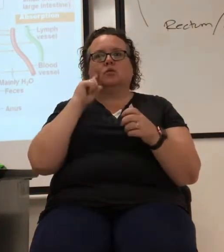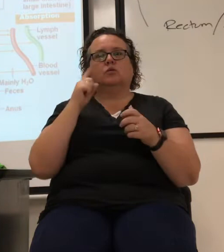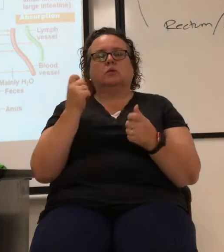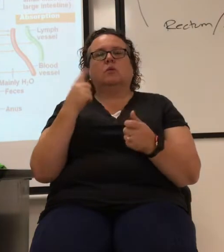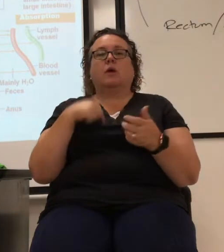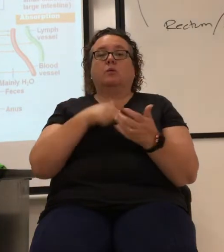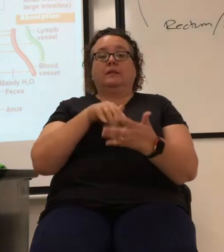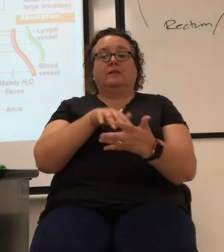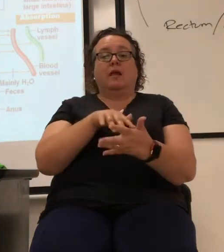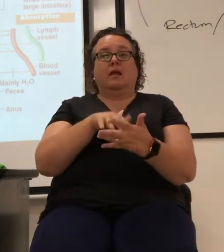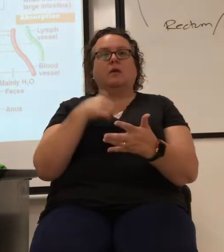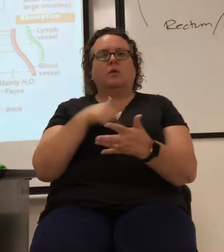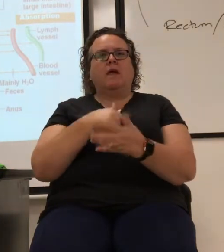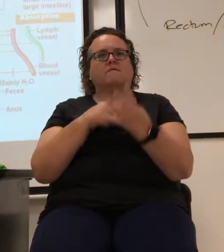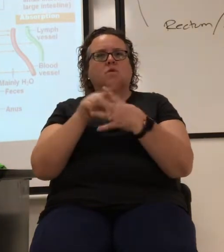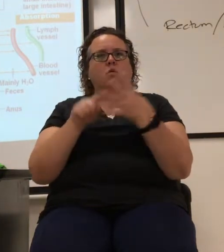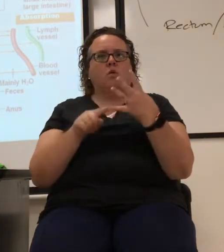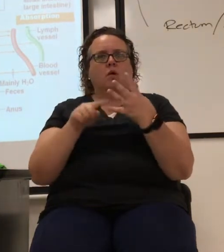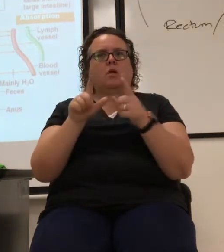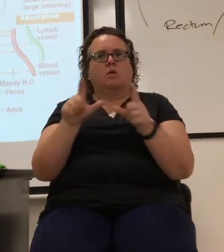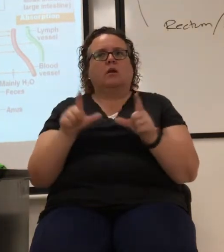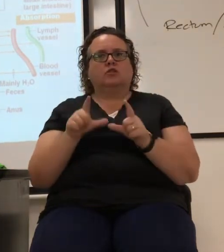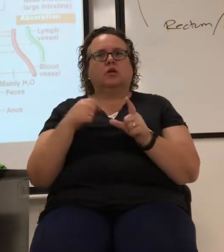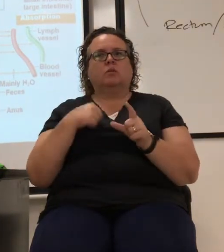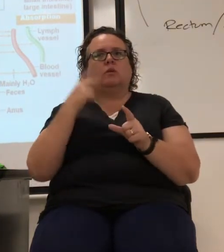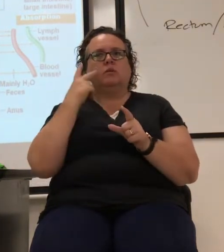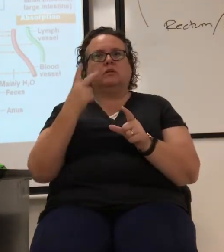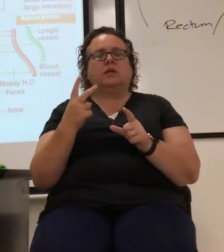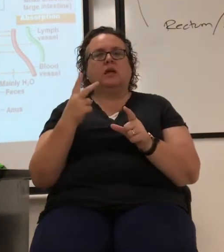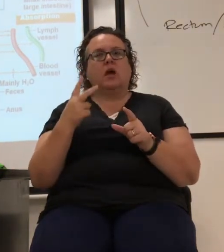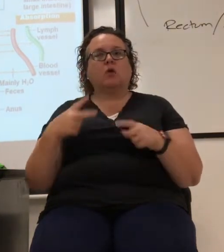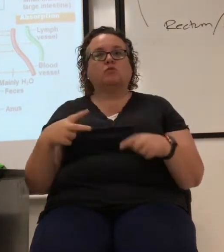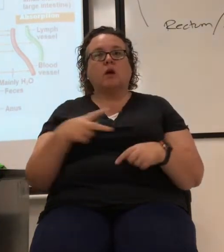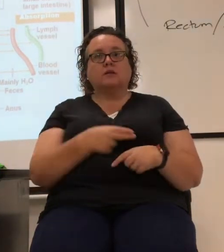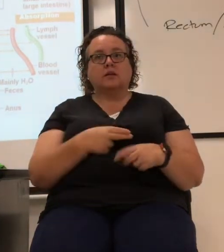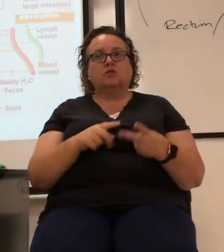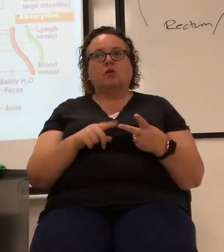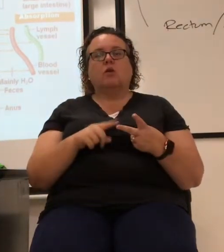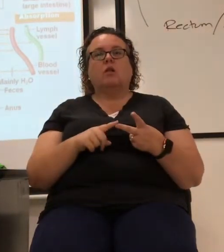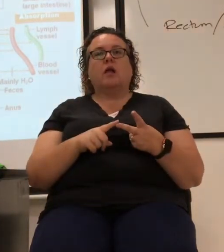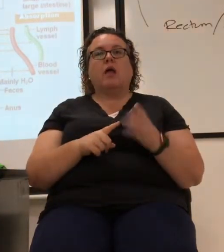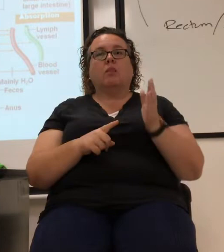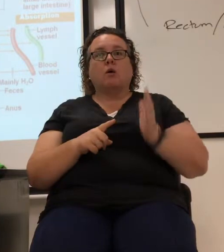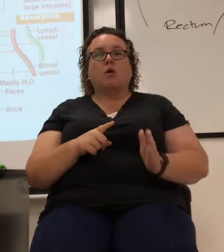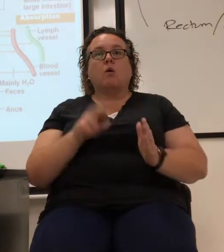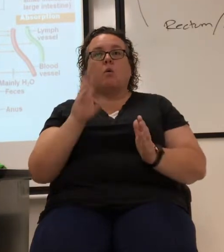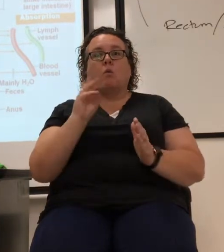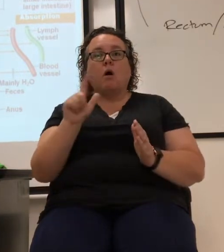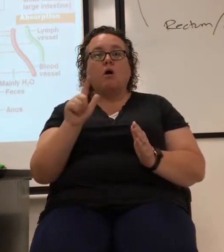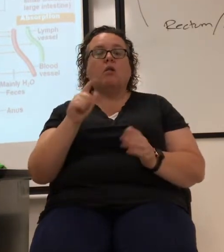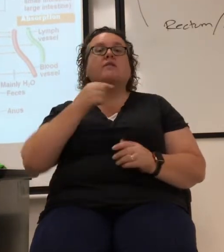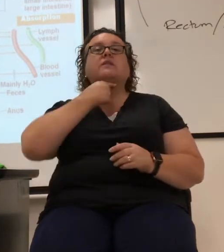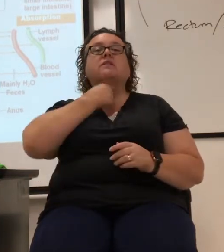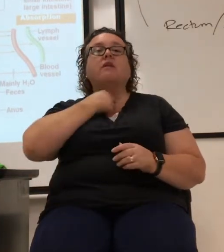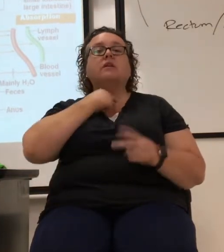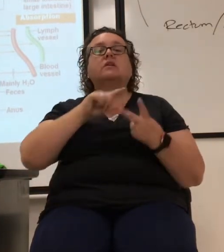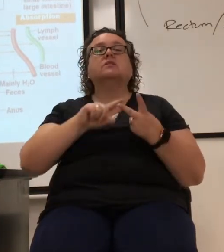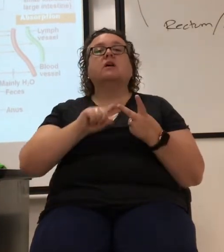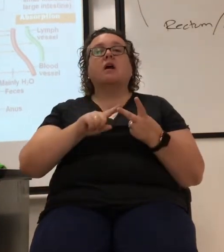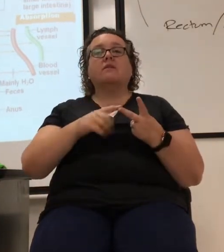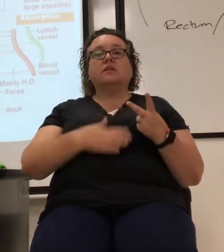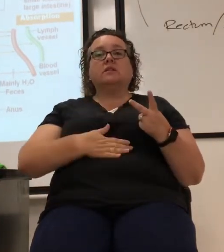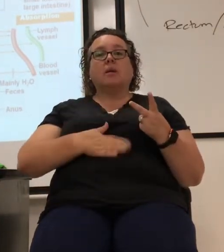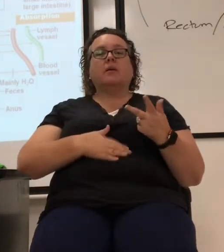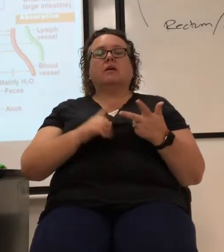going to study 4 locations. We're going to look at a cross-sectional view. We're going to look at the wall of the esophagus, of the stomach, of